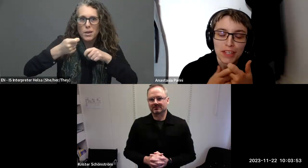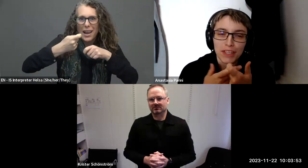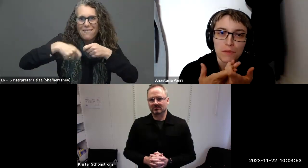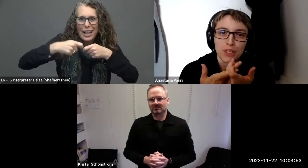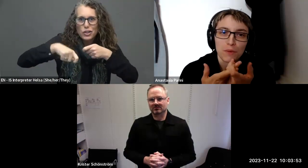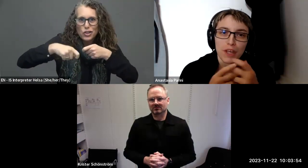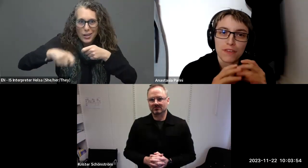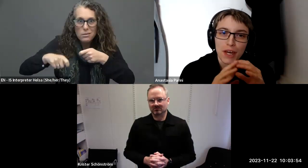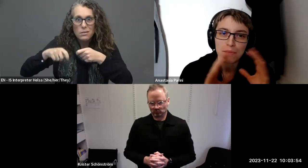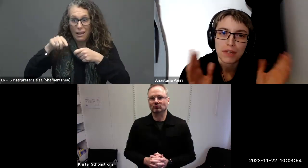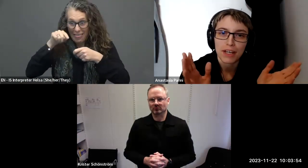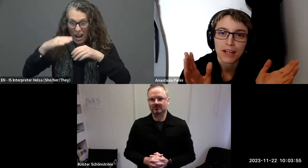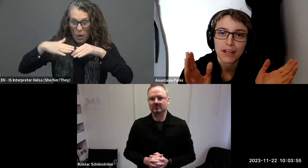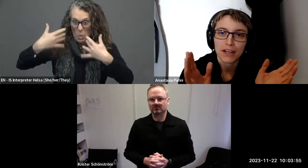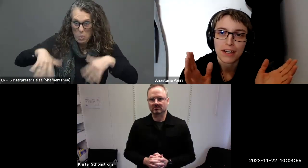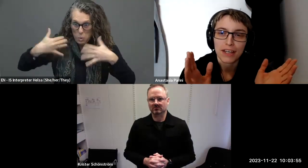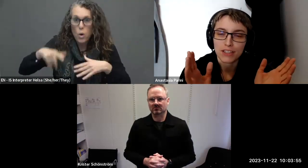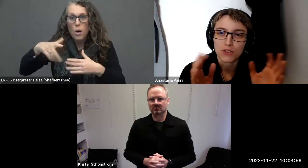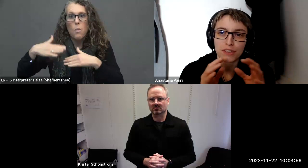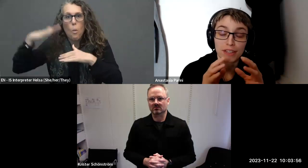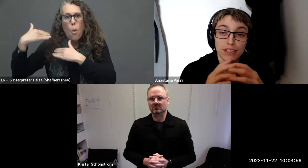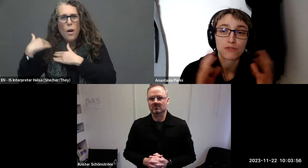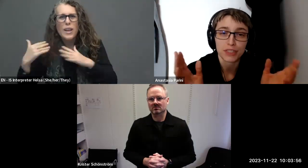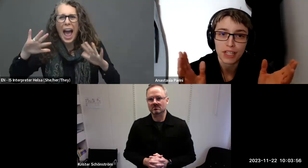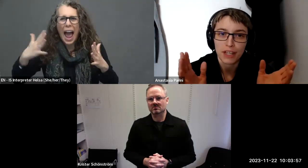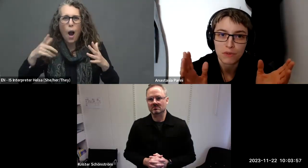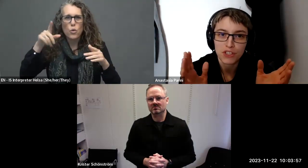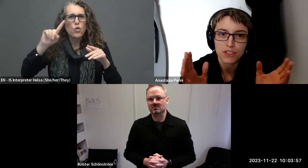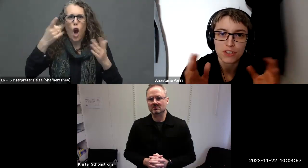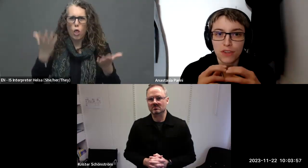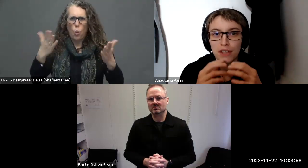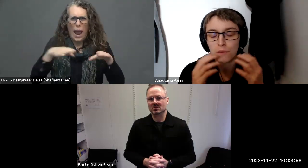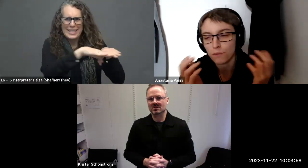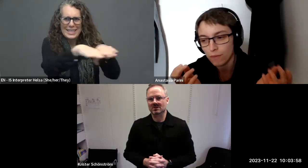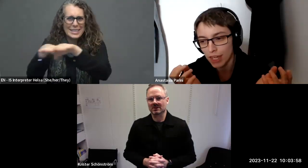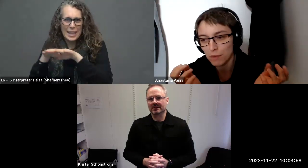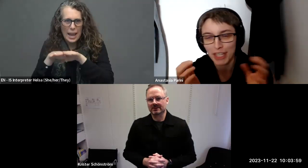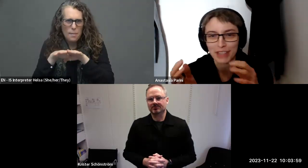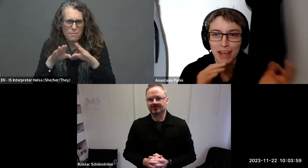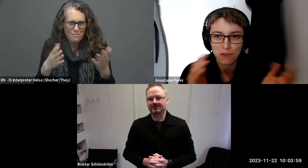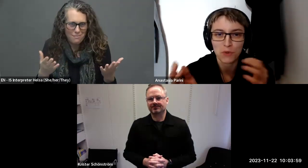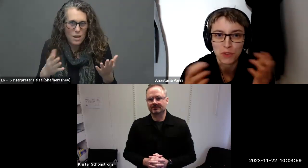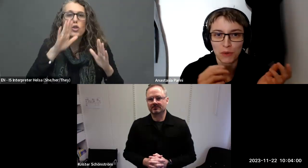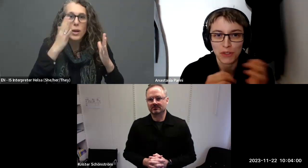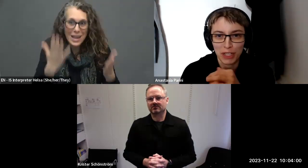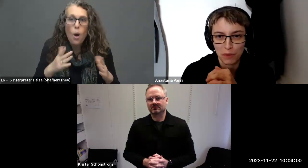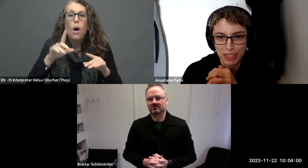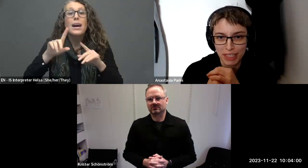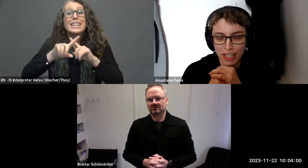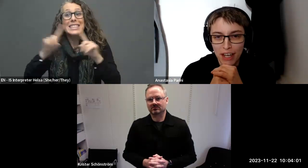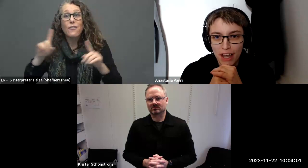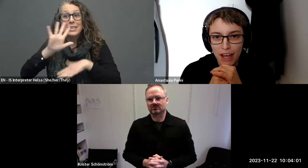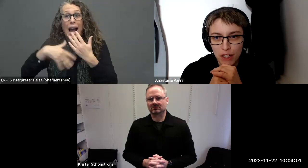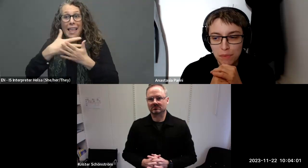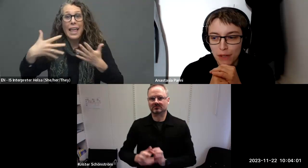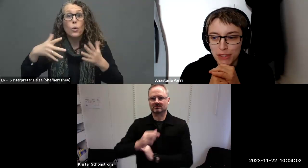how then can we weight them in different sign languages so that then we can have also